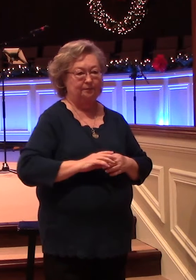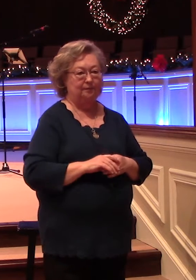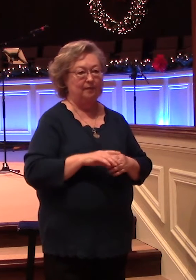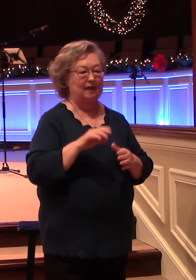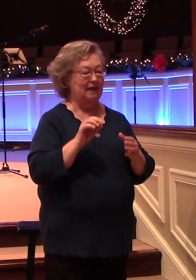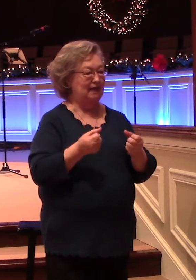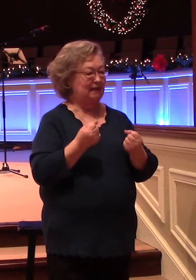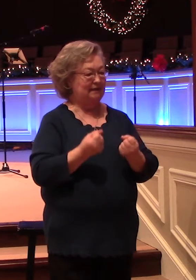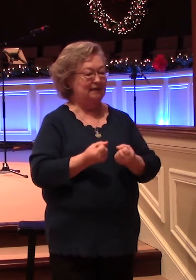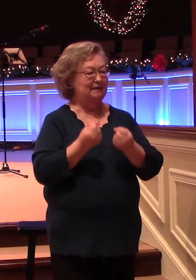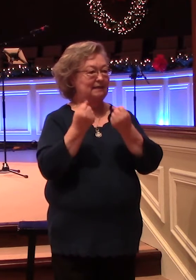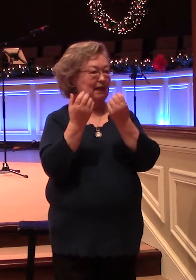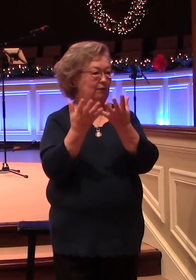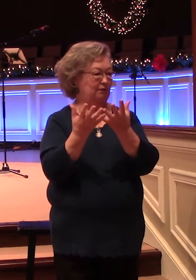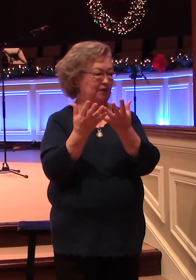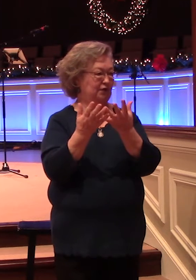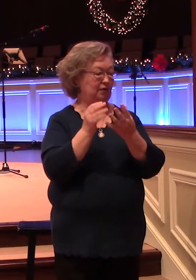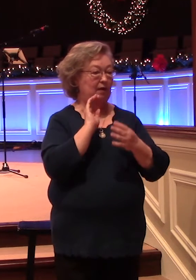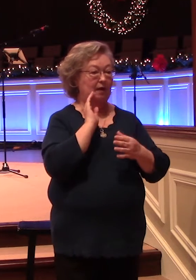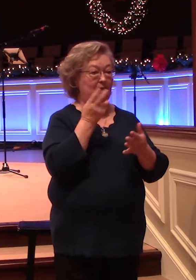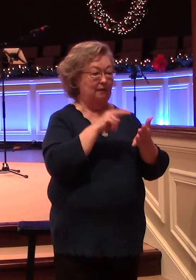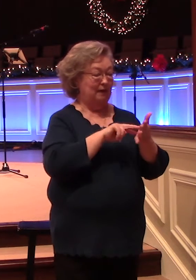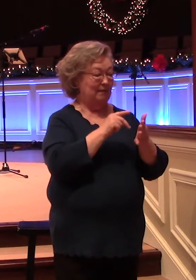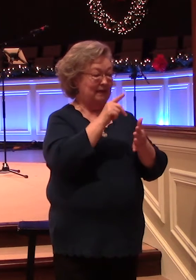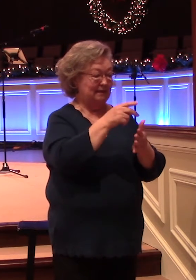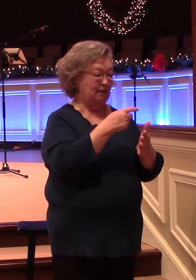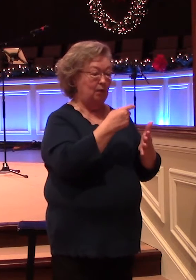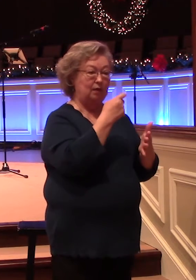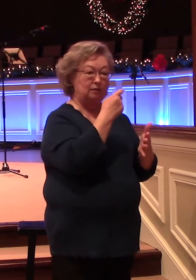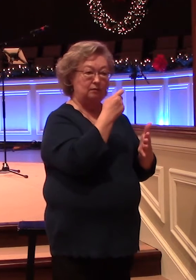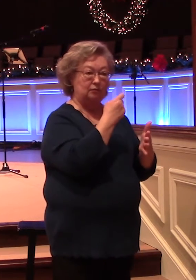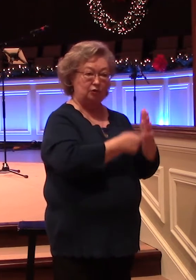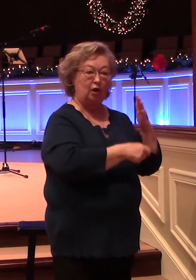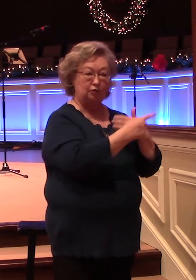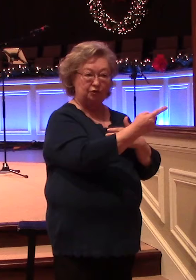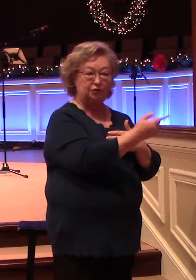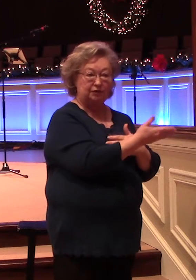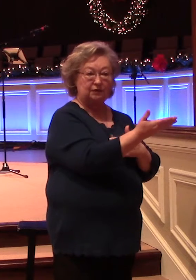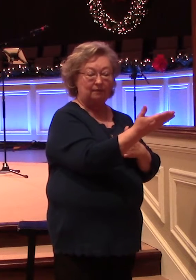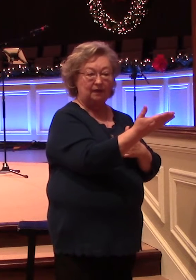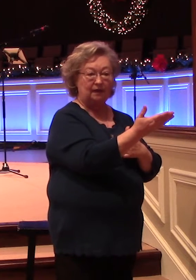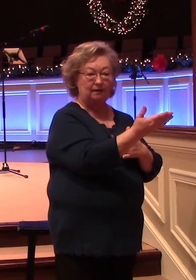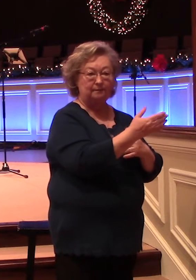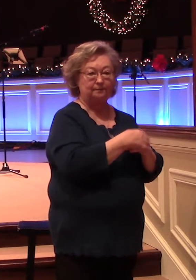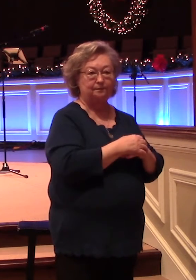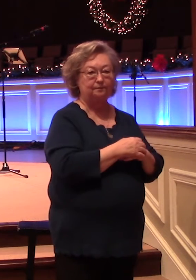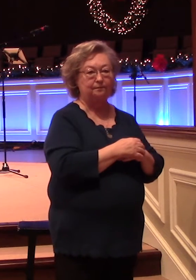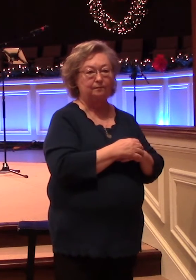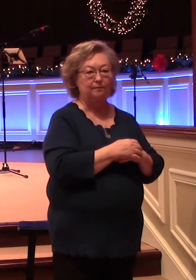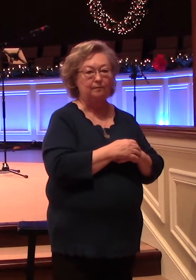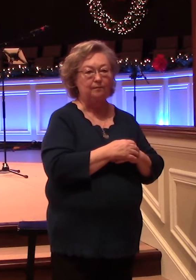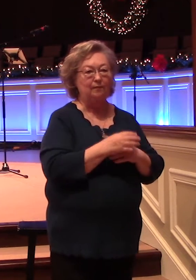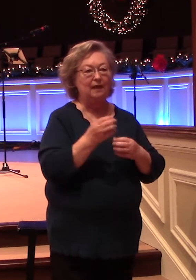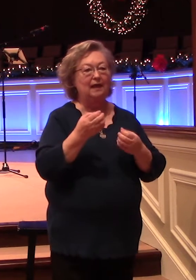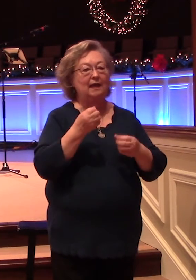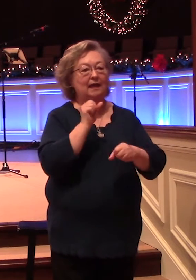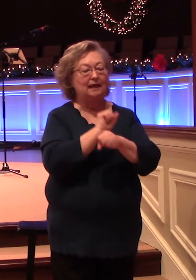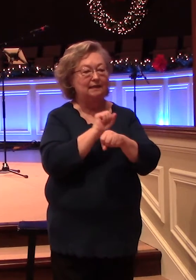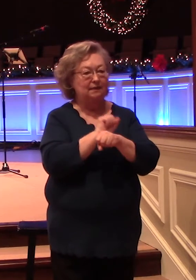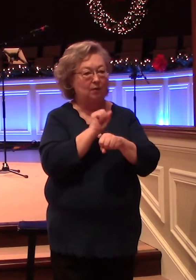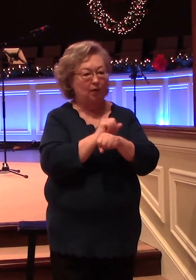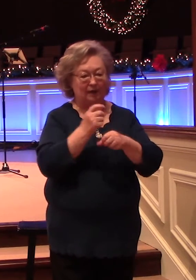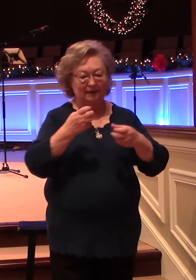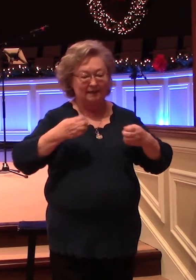it's going to cost you something. You don't give out of the leftover. You give out of the essence of who you are. It's an endeavor. It's not a nice thought. It's not a